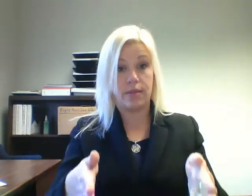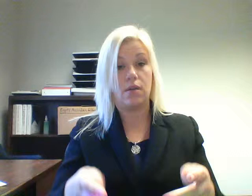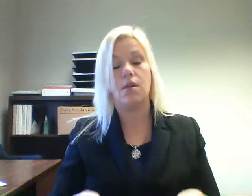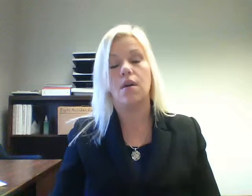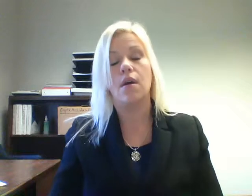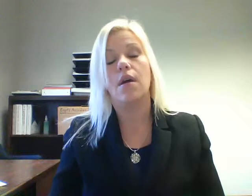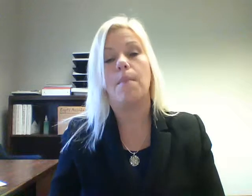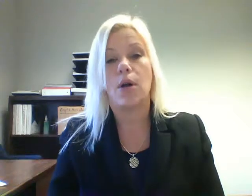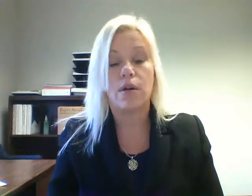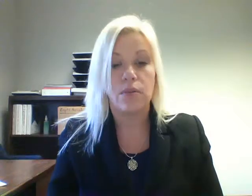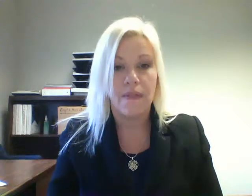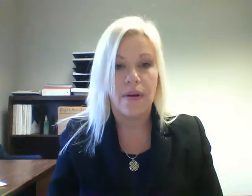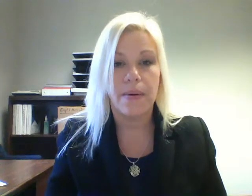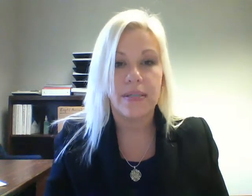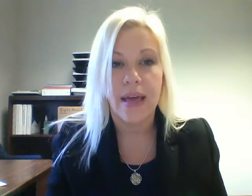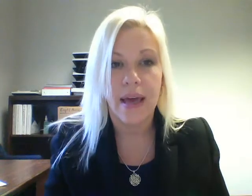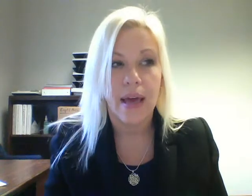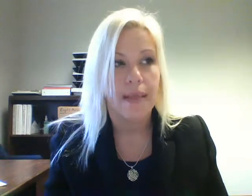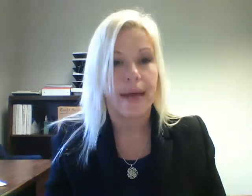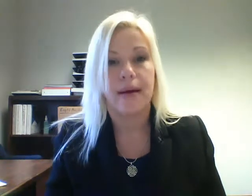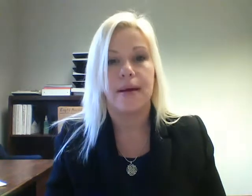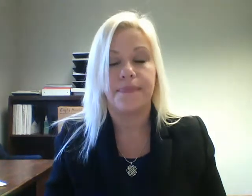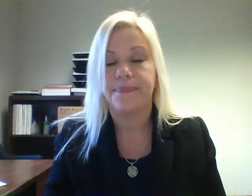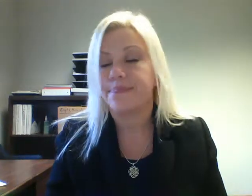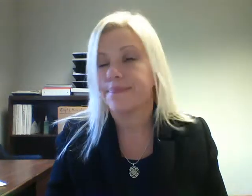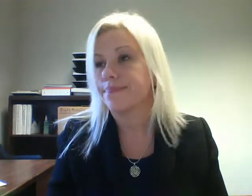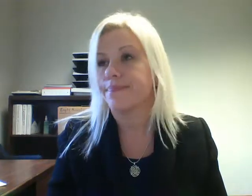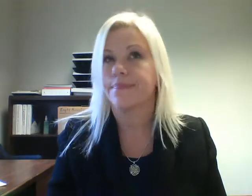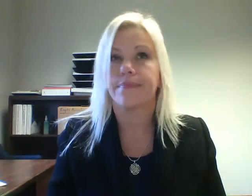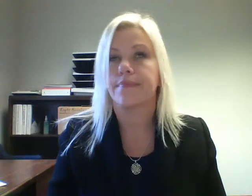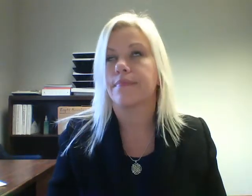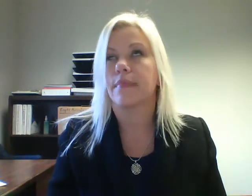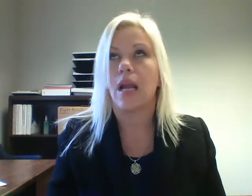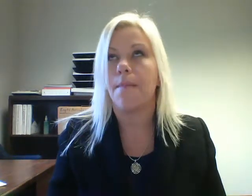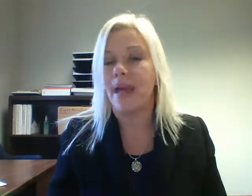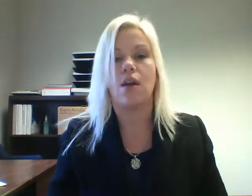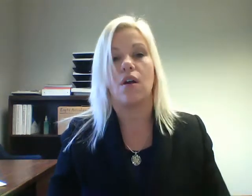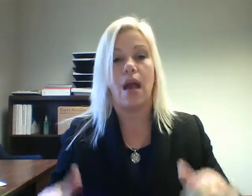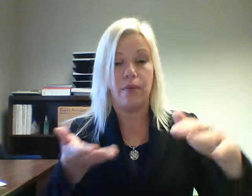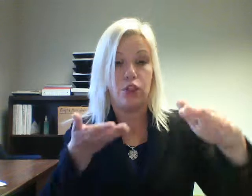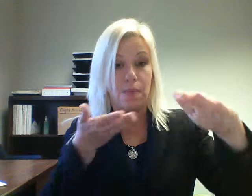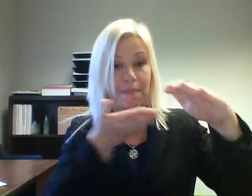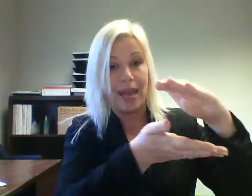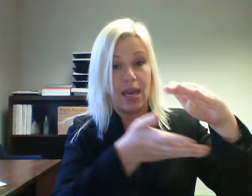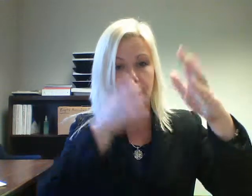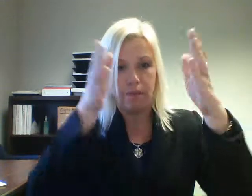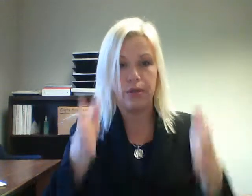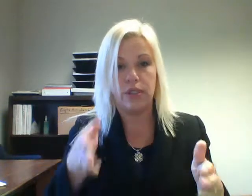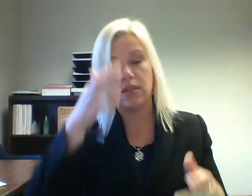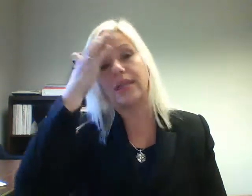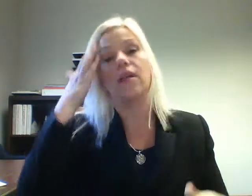person marker. So if I were to say like a baker, I would do bake person, like a